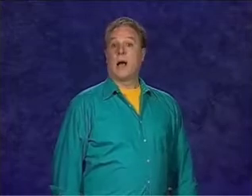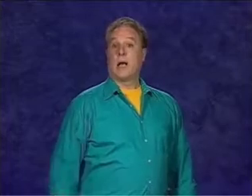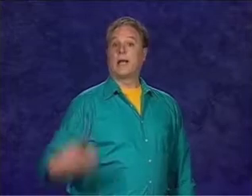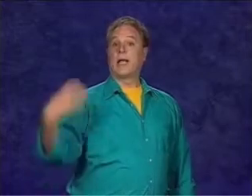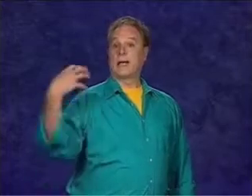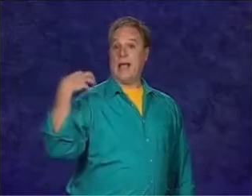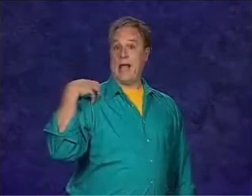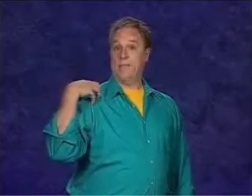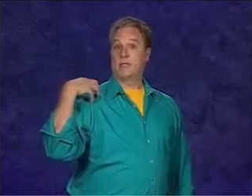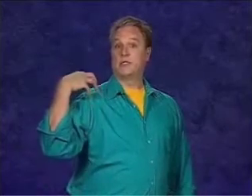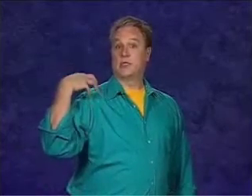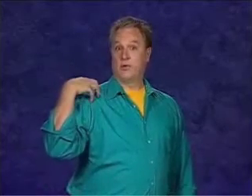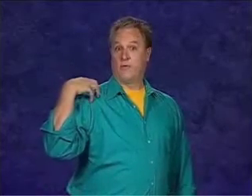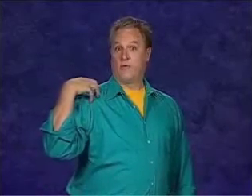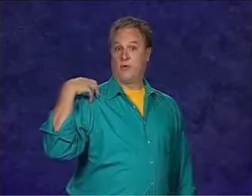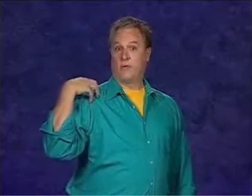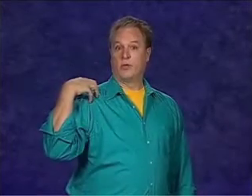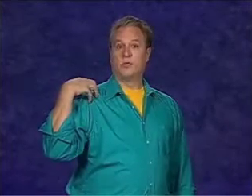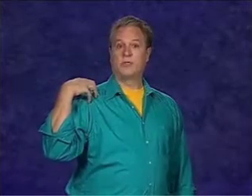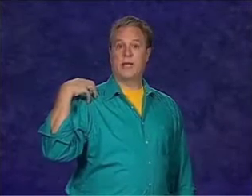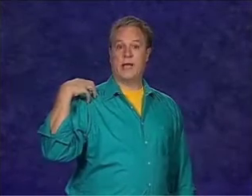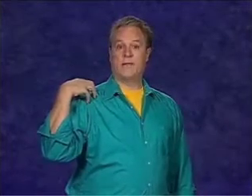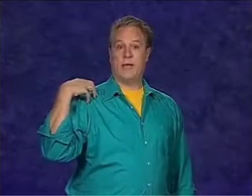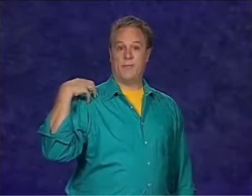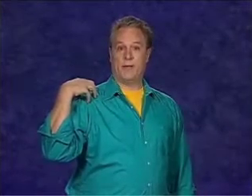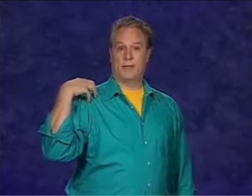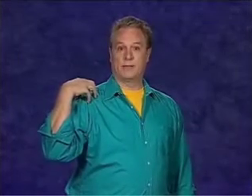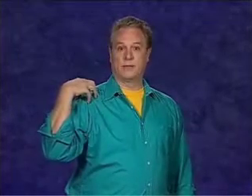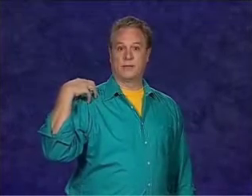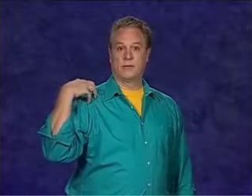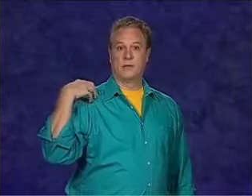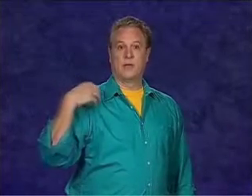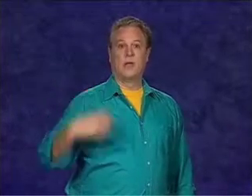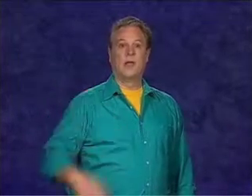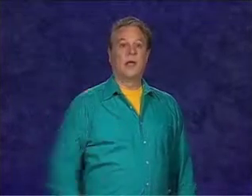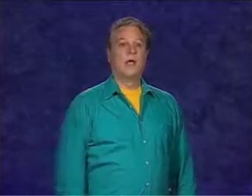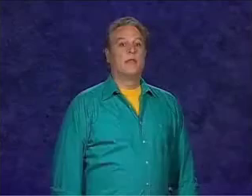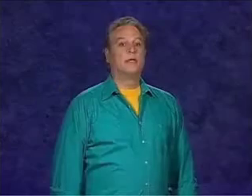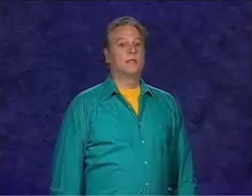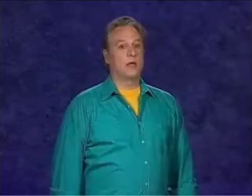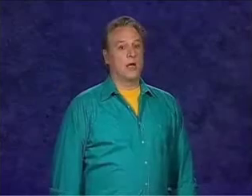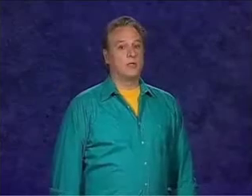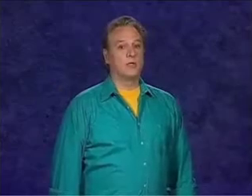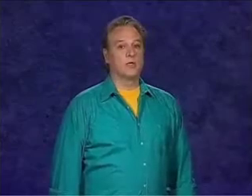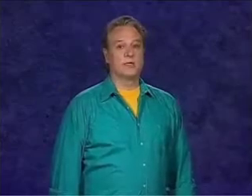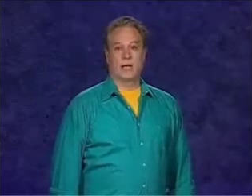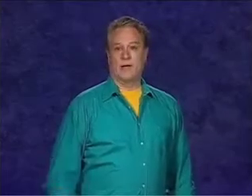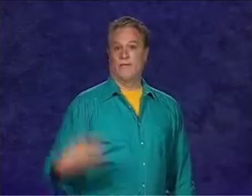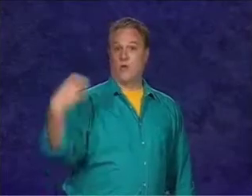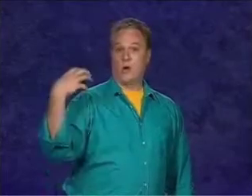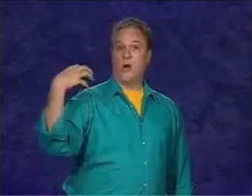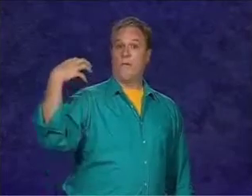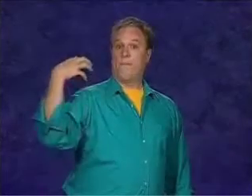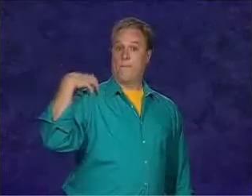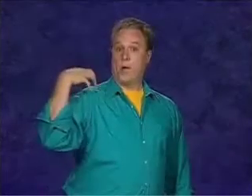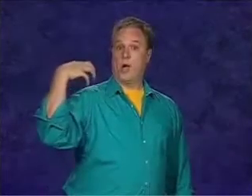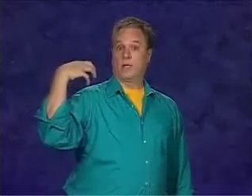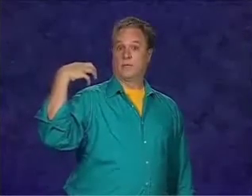A captain's uniform used to have epaulets. This is also the sign for boss.